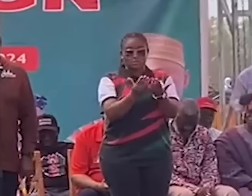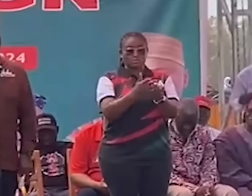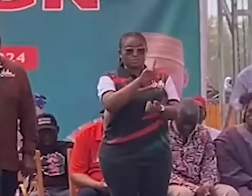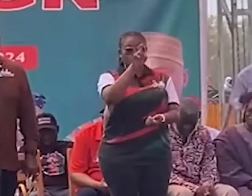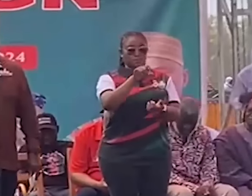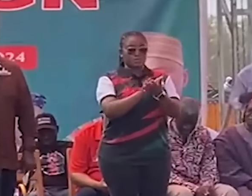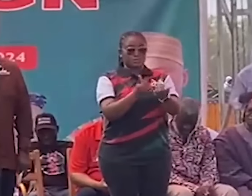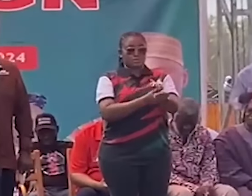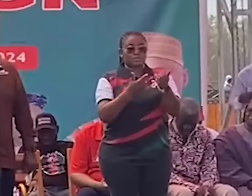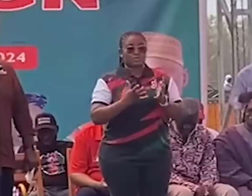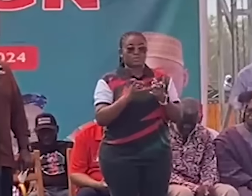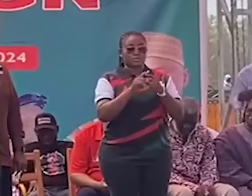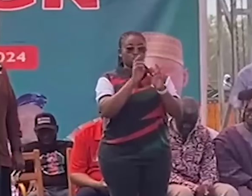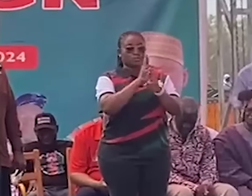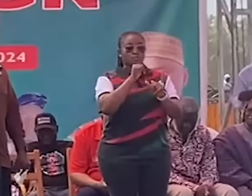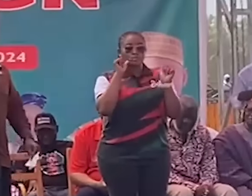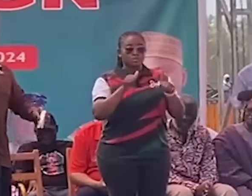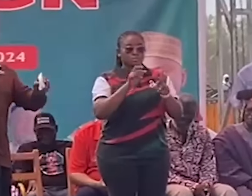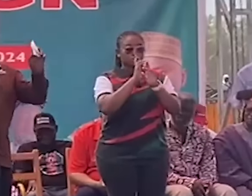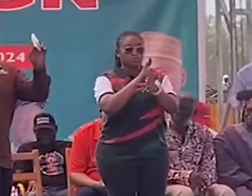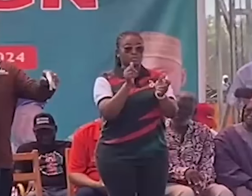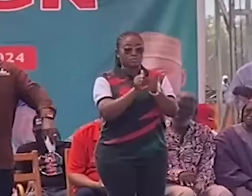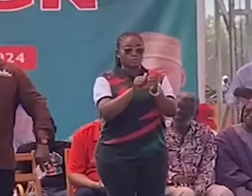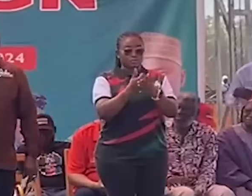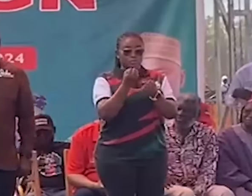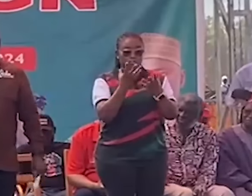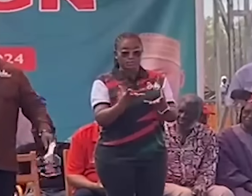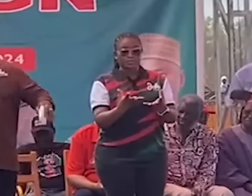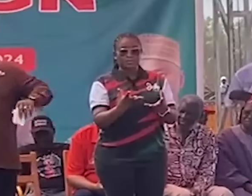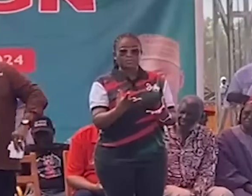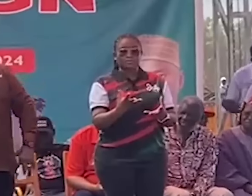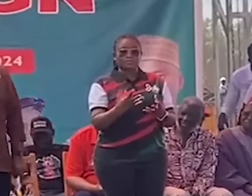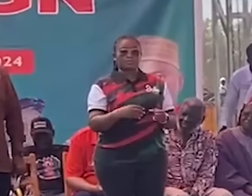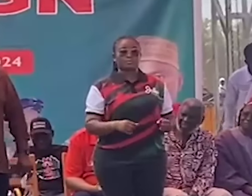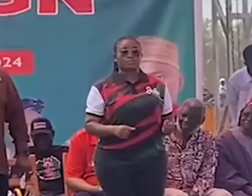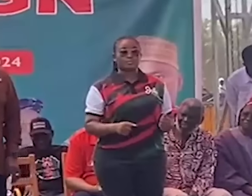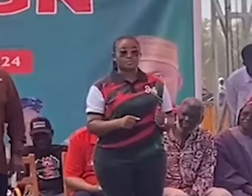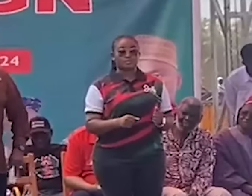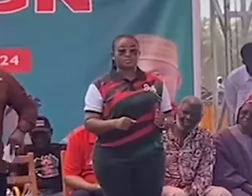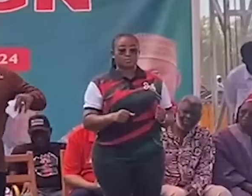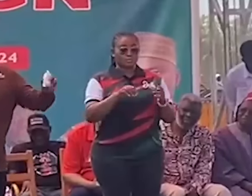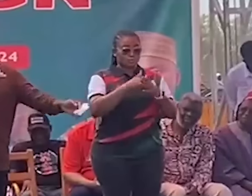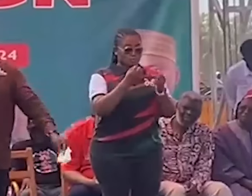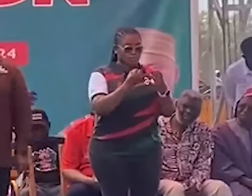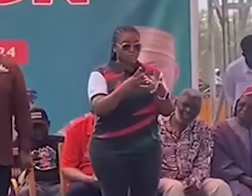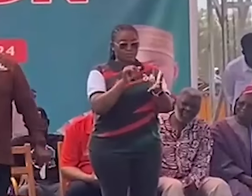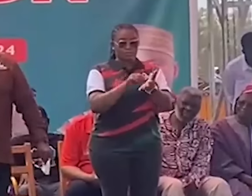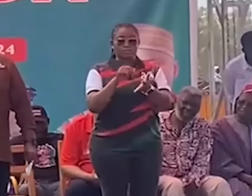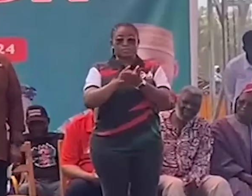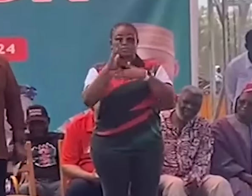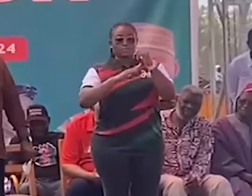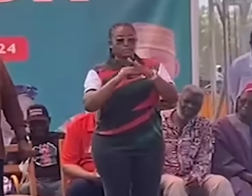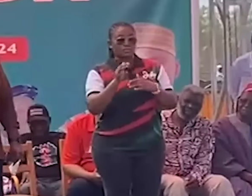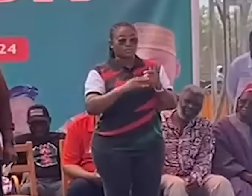Ghanaians want you to answer. You go and respond with how many compost plants, how many compost plants did you build, how many this did you